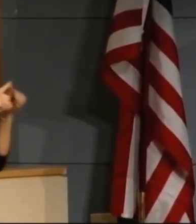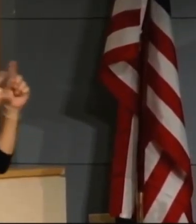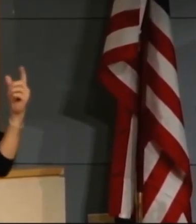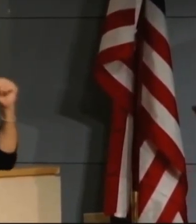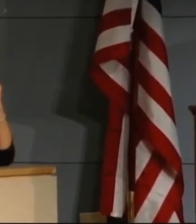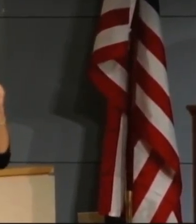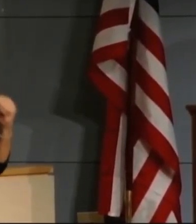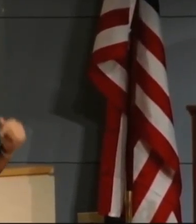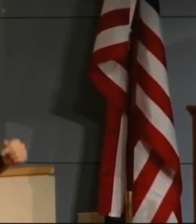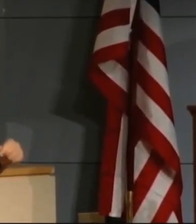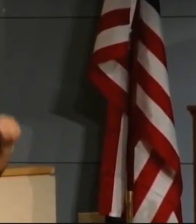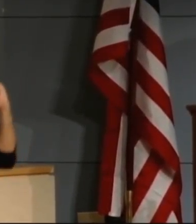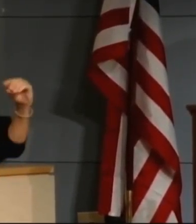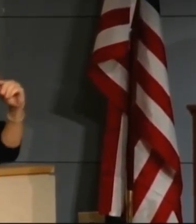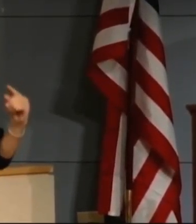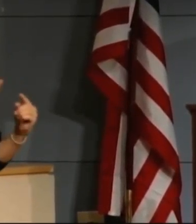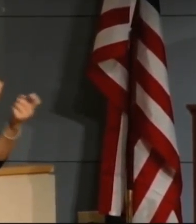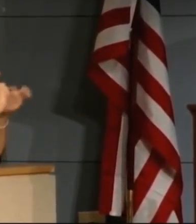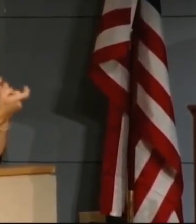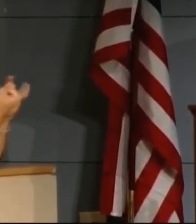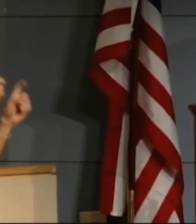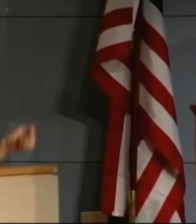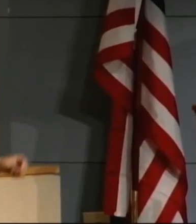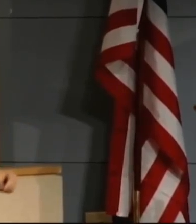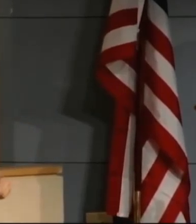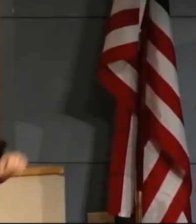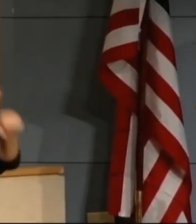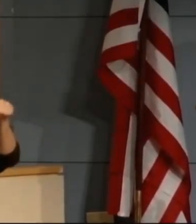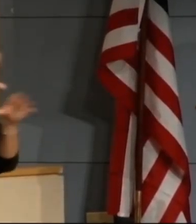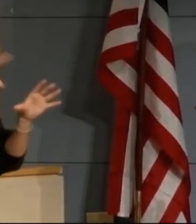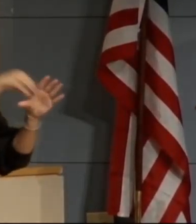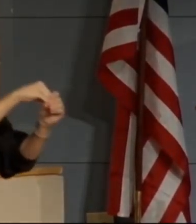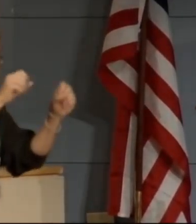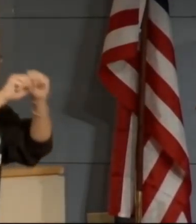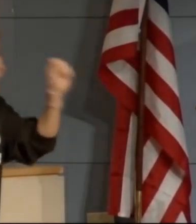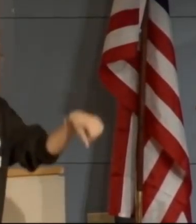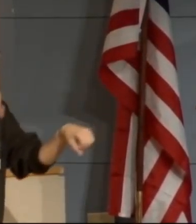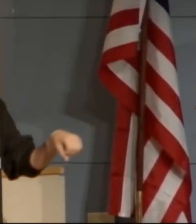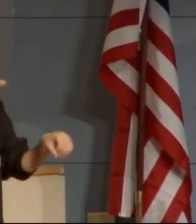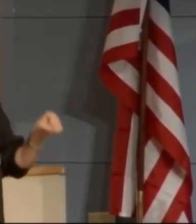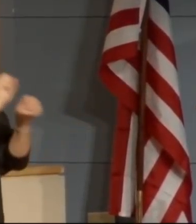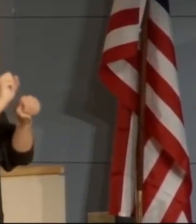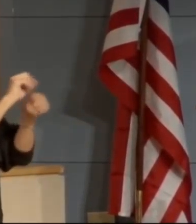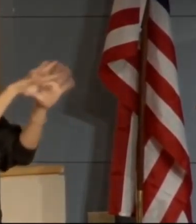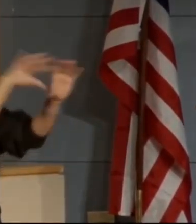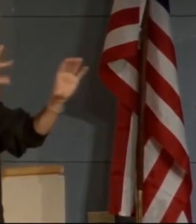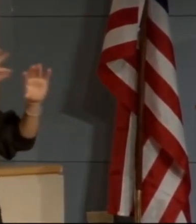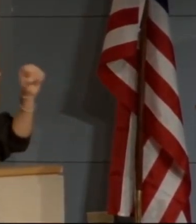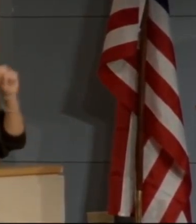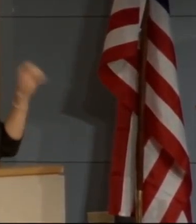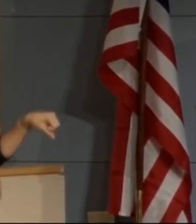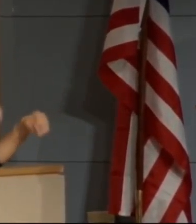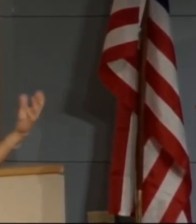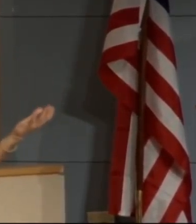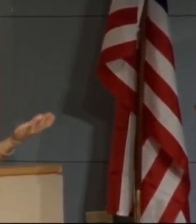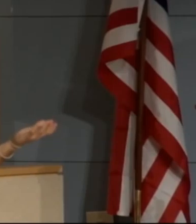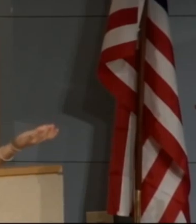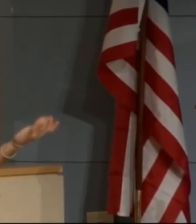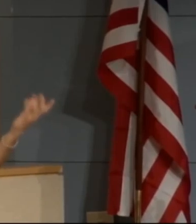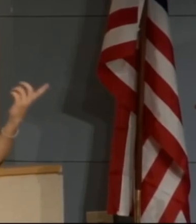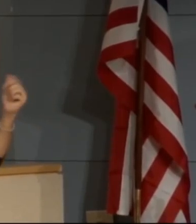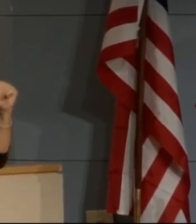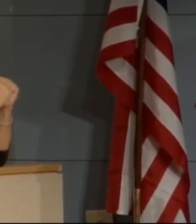does not mean that we do not have the potential to be that place we were told about in the history books. We have that